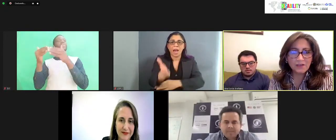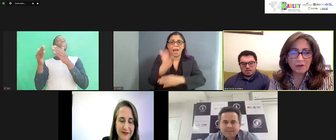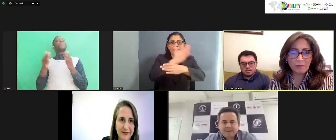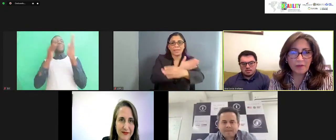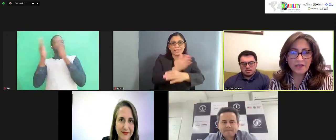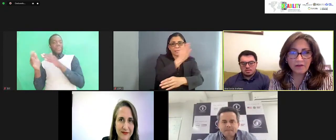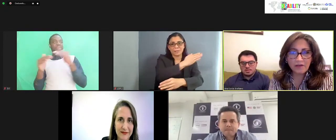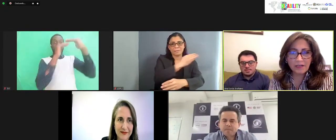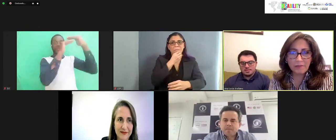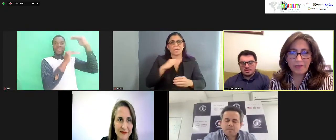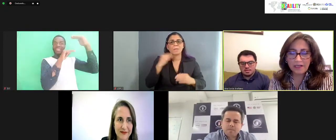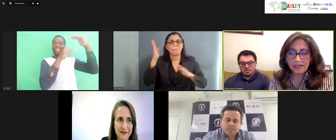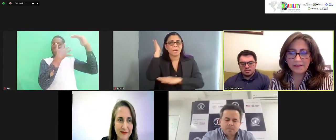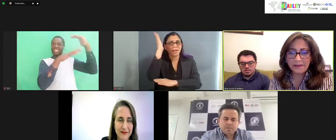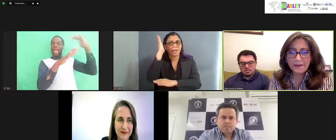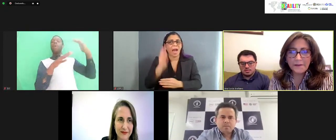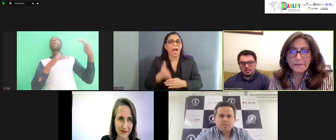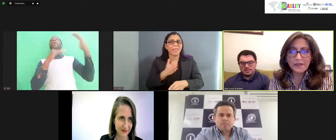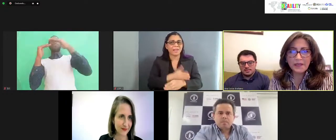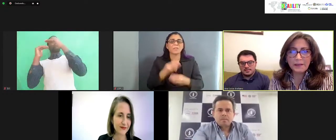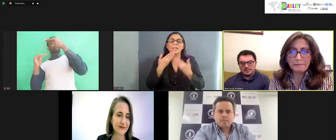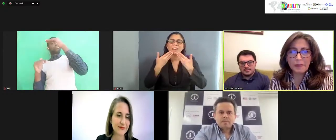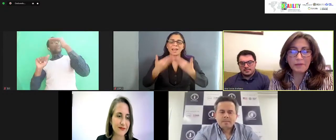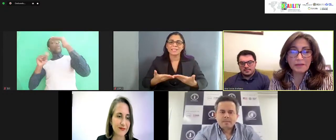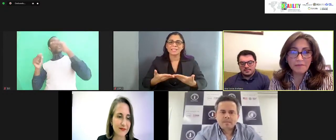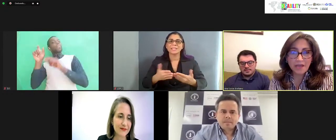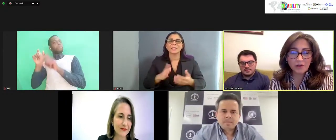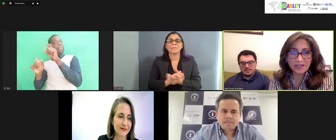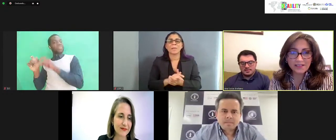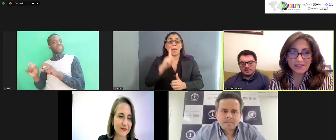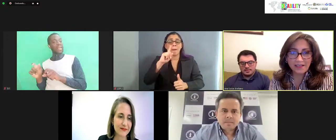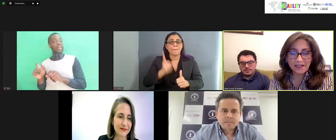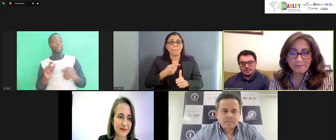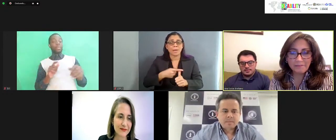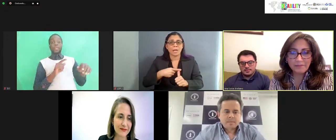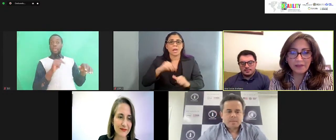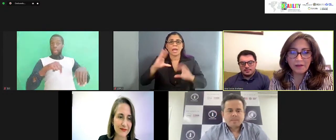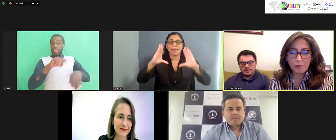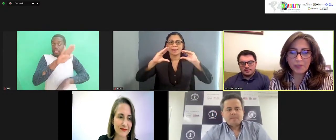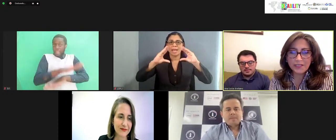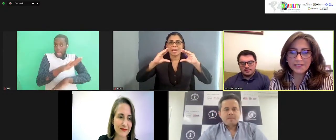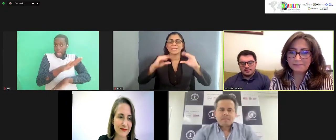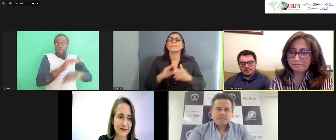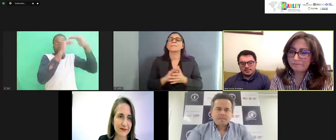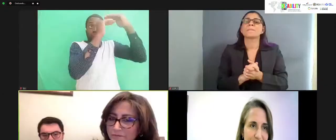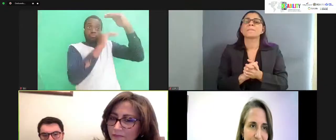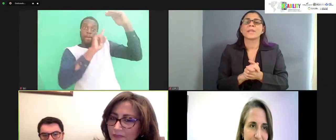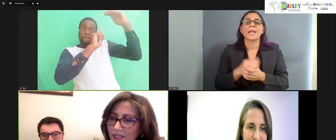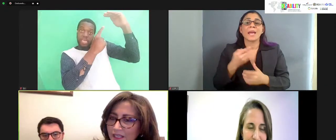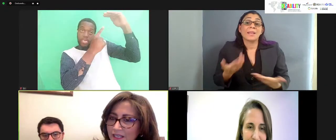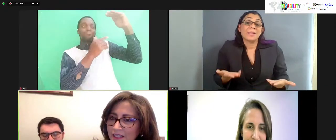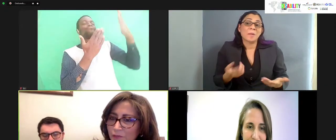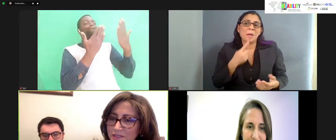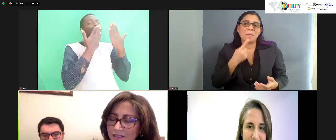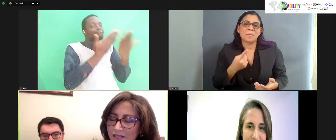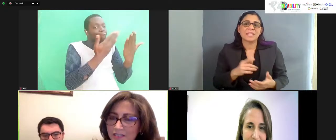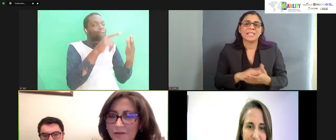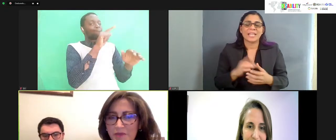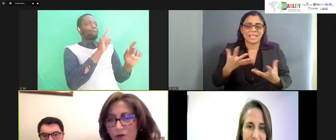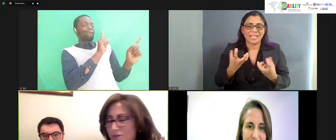want to thank our panelists that we're here in the first afternoon panel